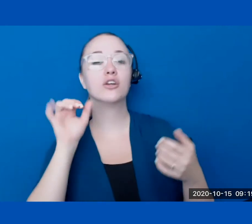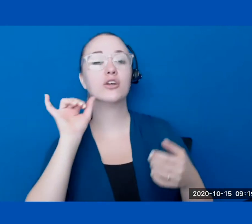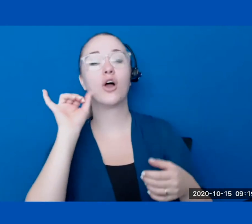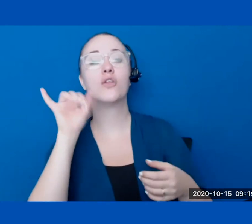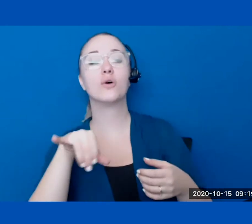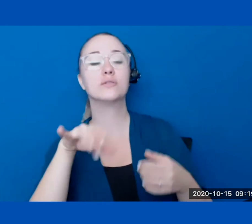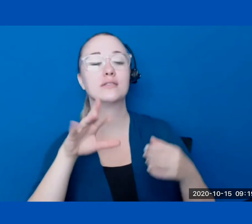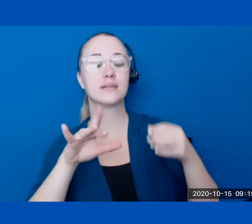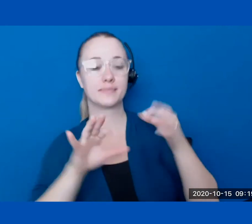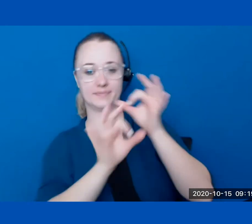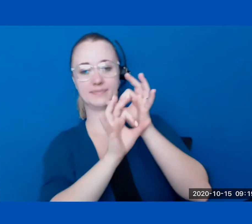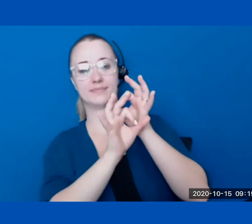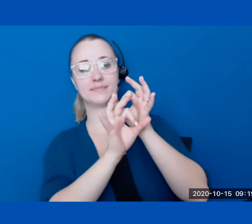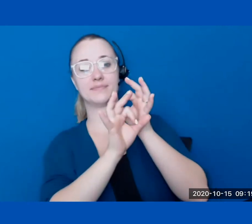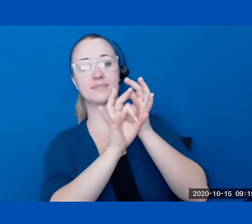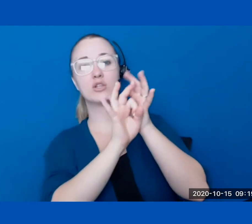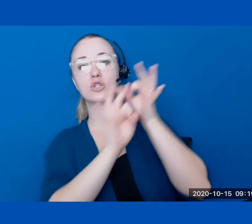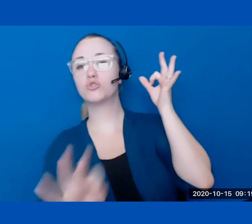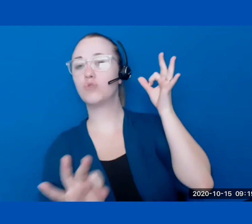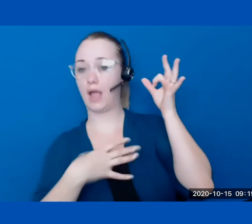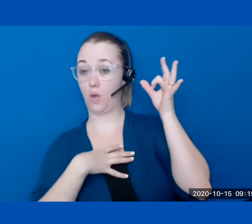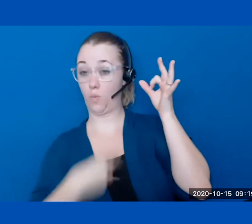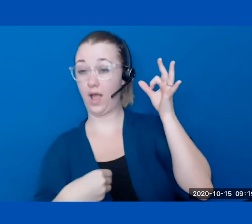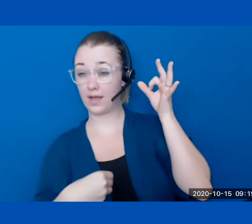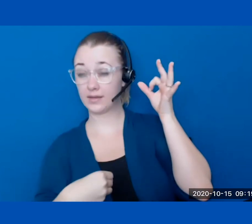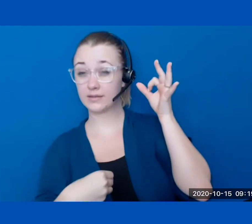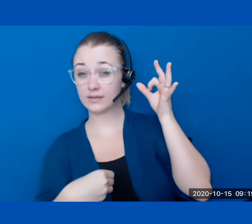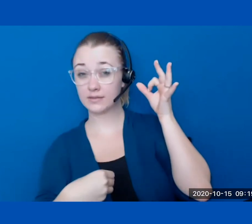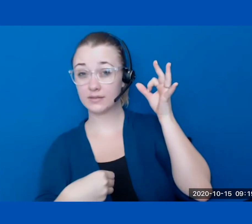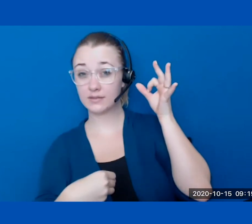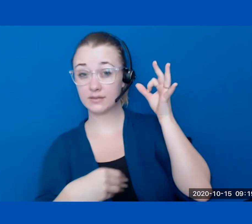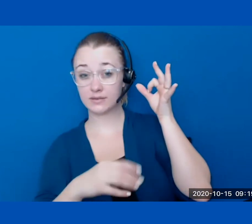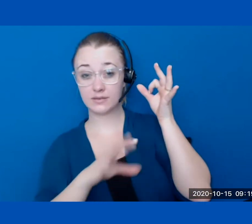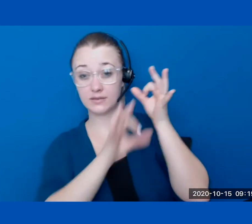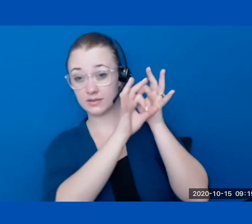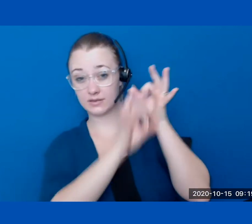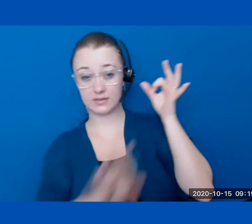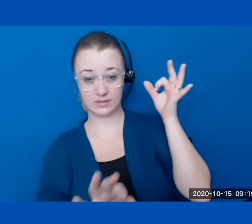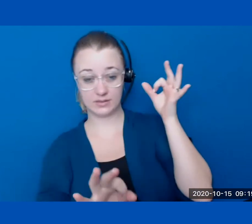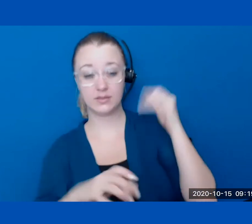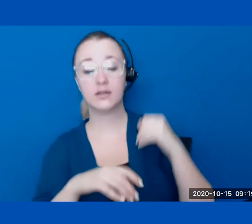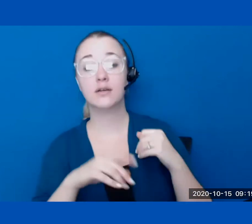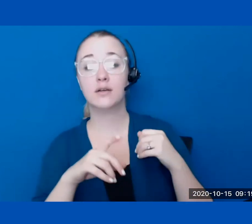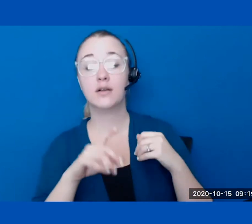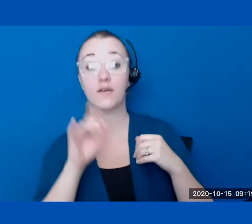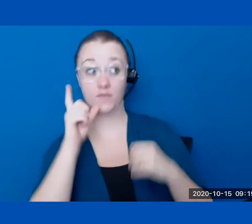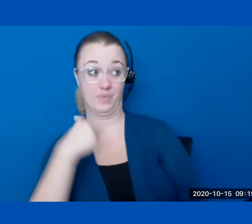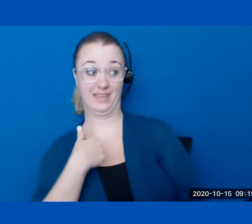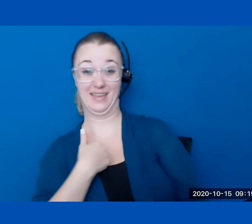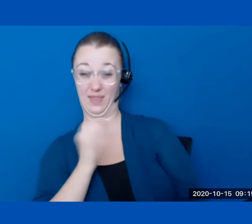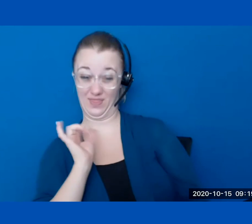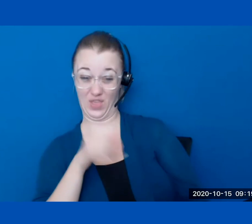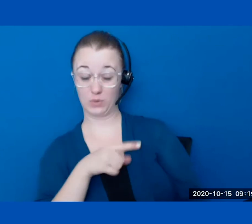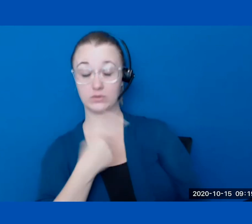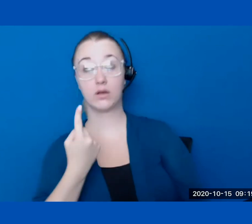just well, I'm talking about the straight white canes. The NFB, they're called NFB canes. So for me, those always seem